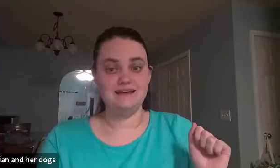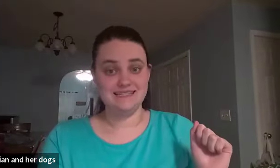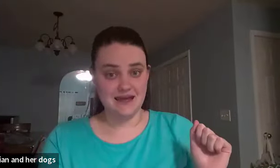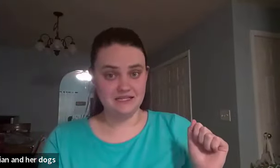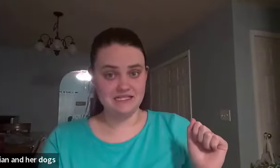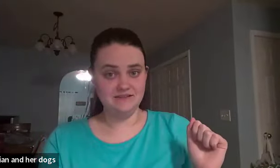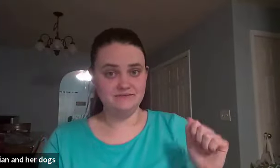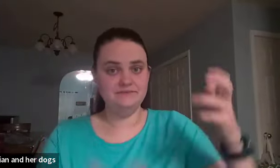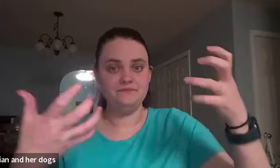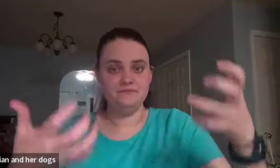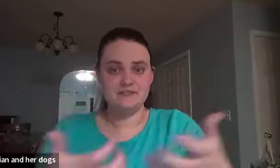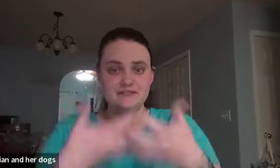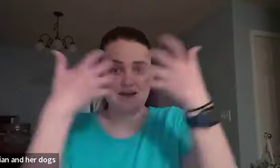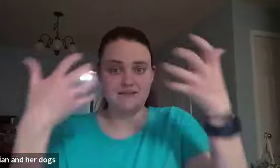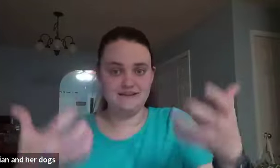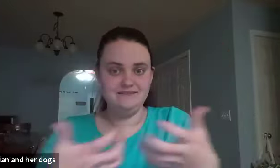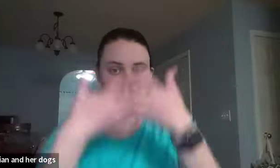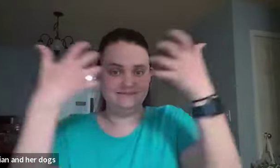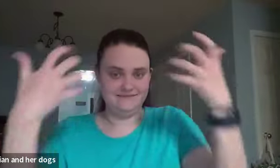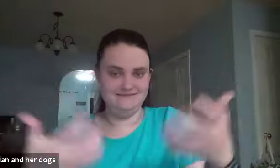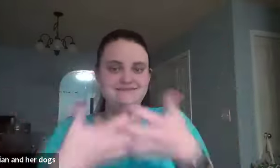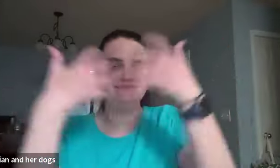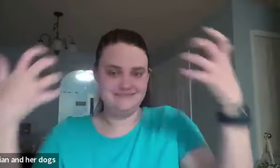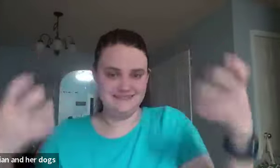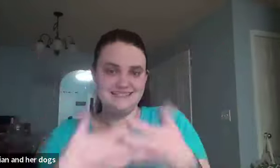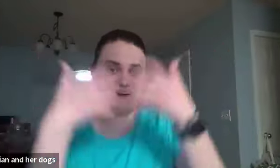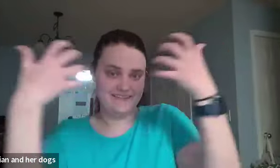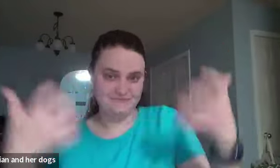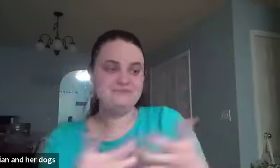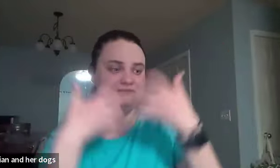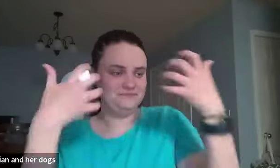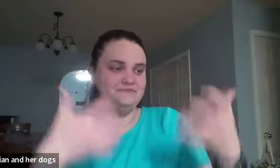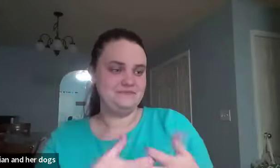had salad, salad, salad.